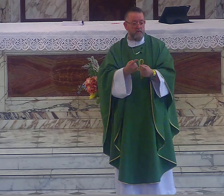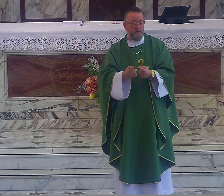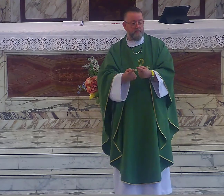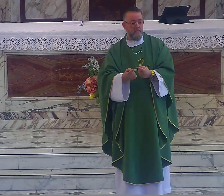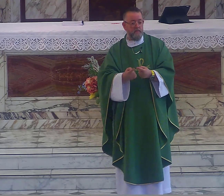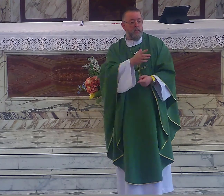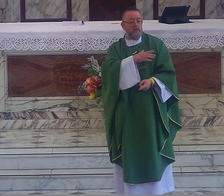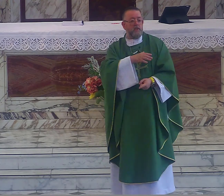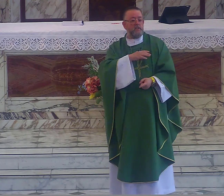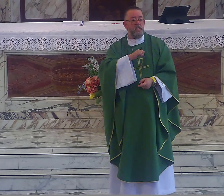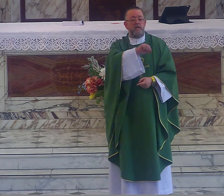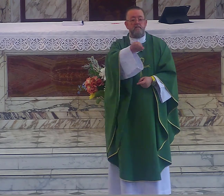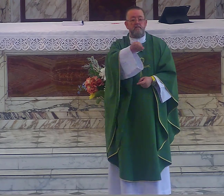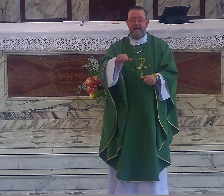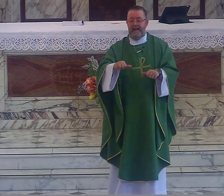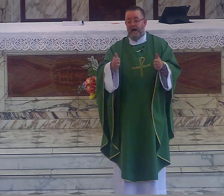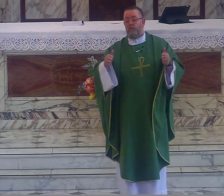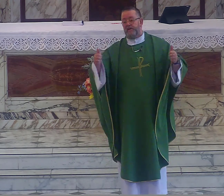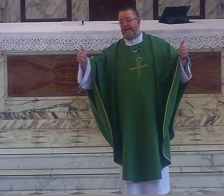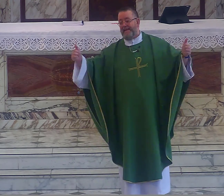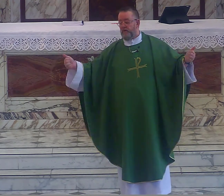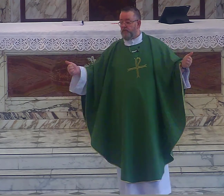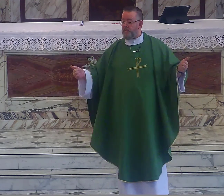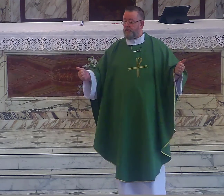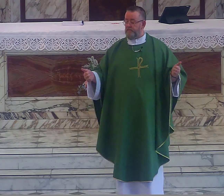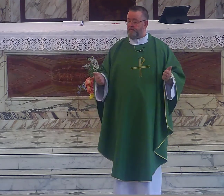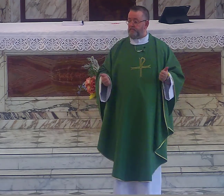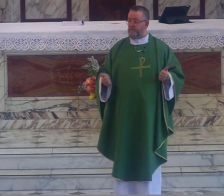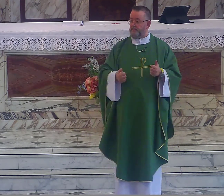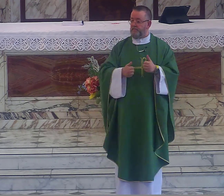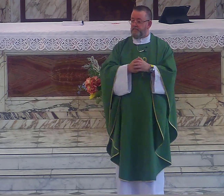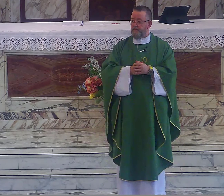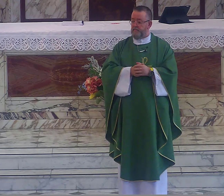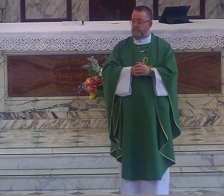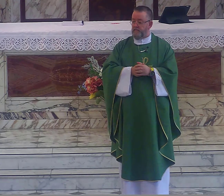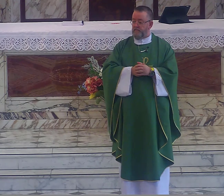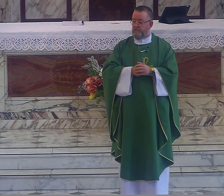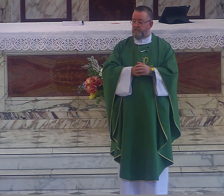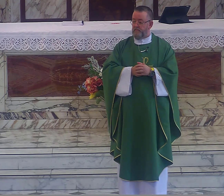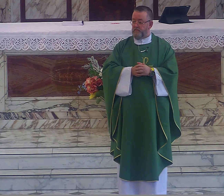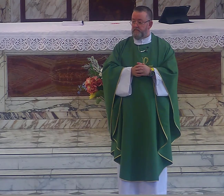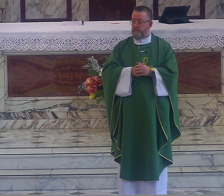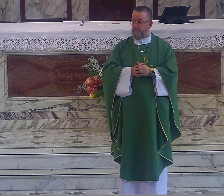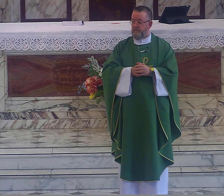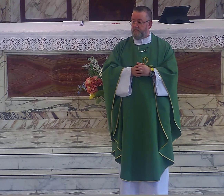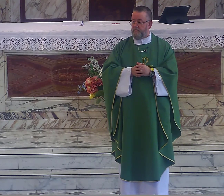other, to serve our neighbours.